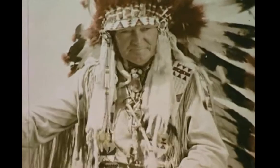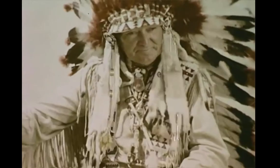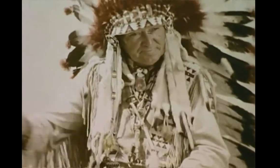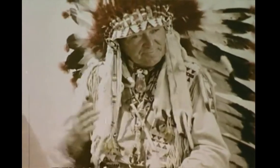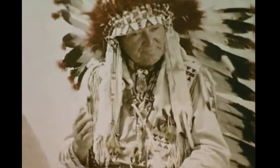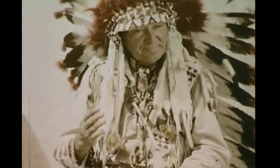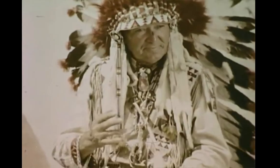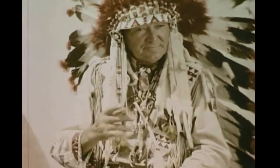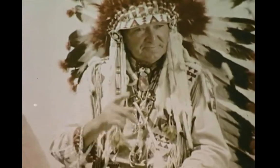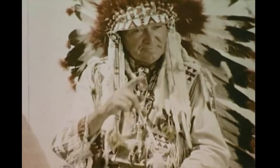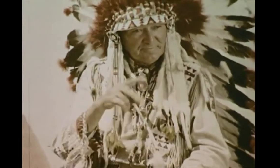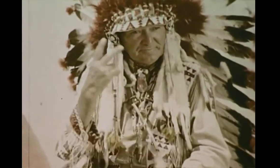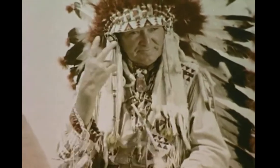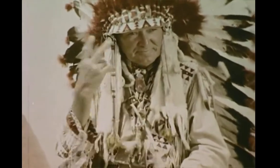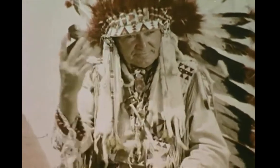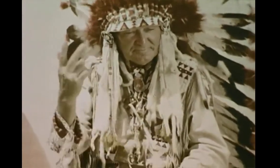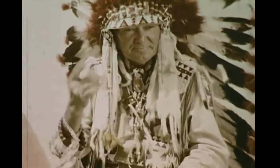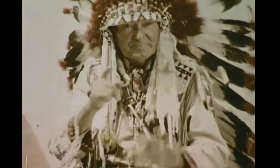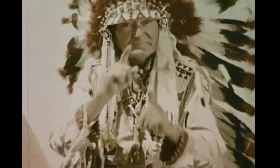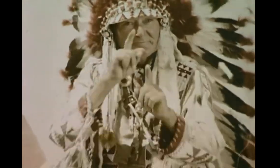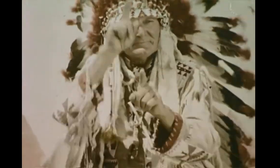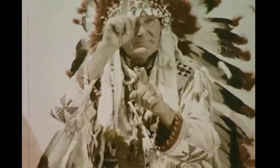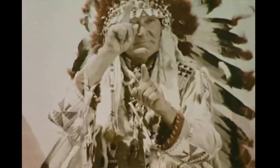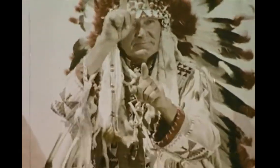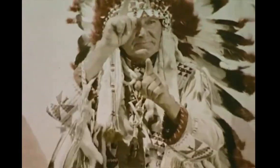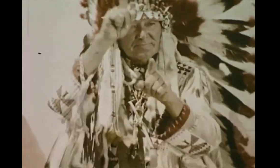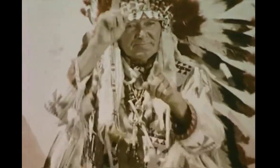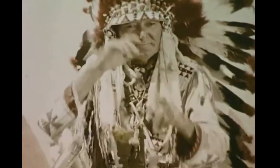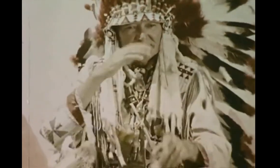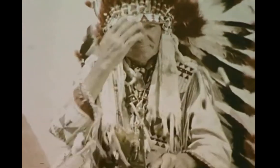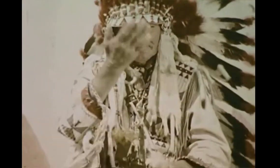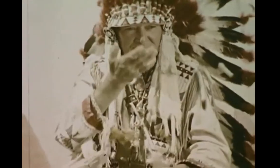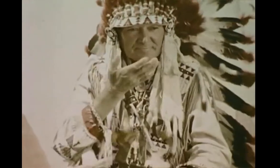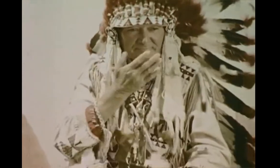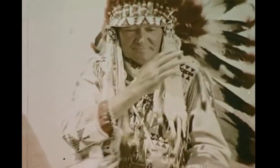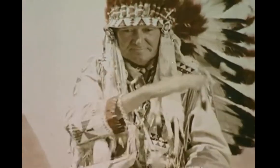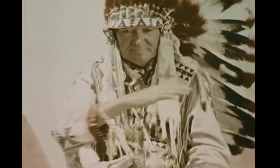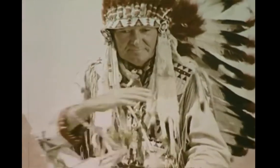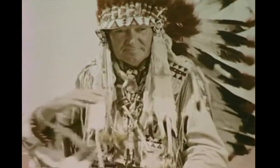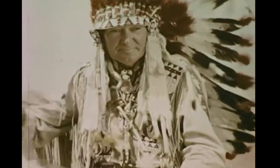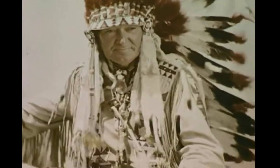Thank you.